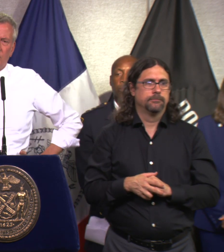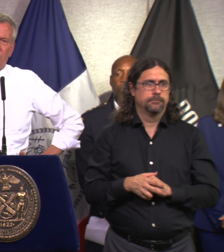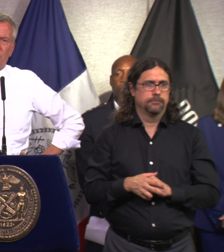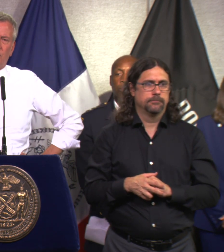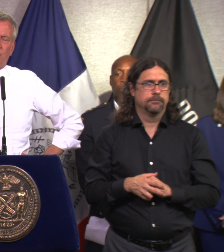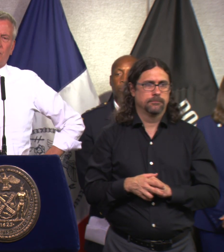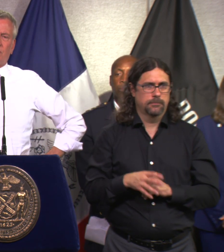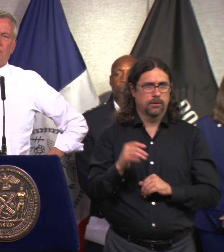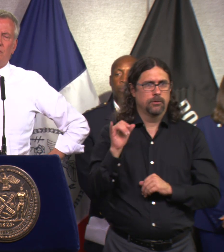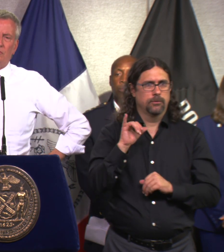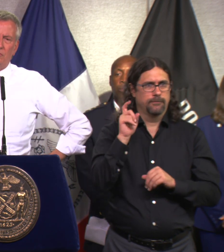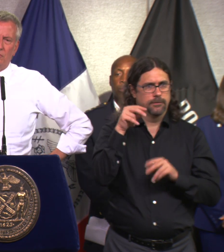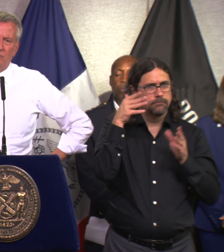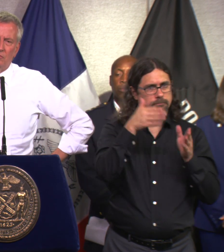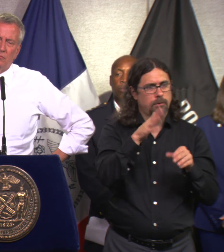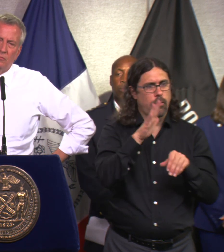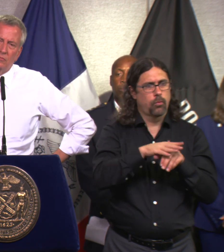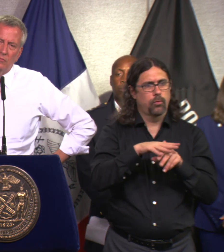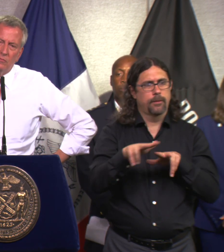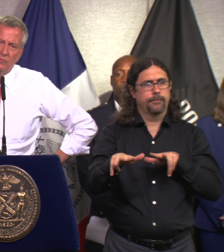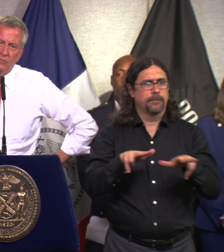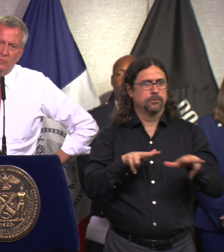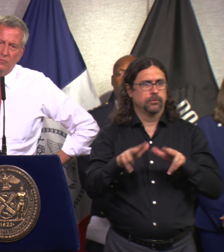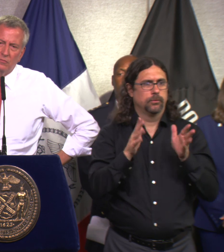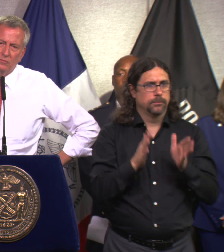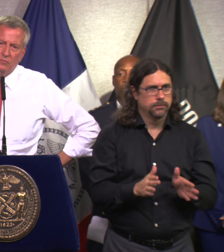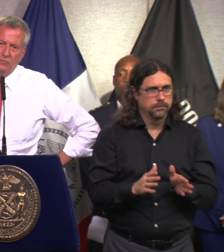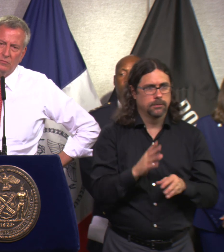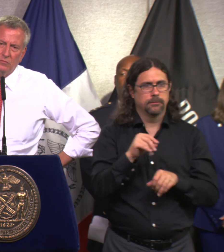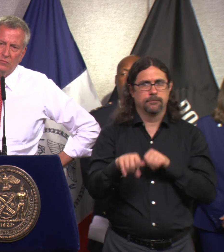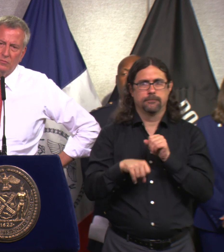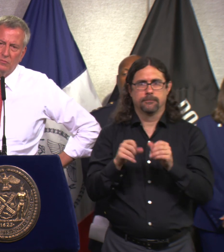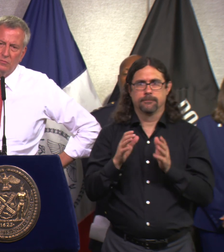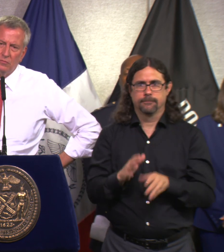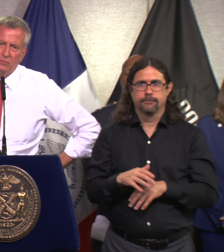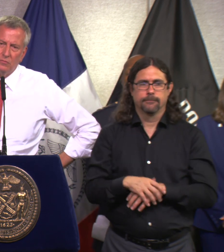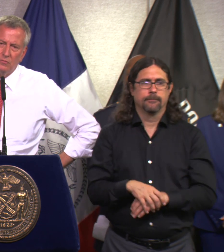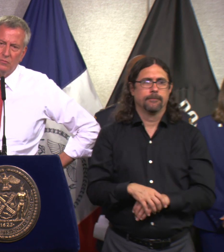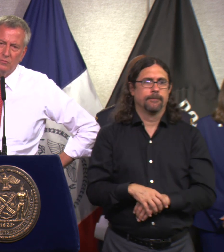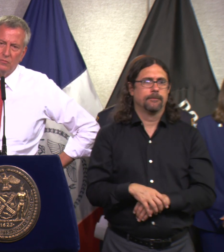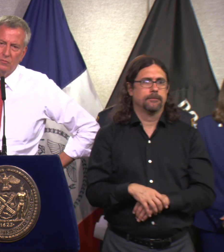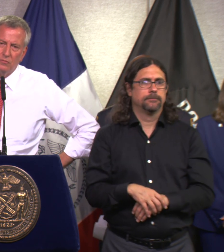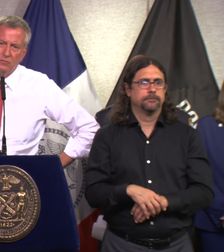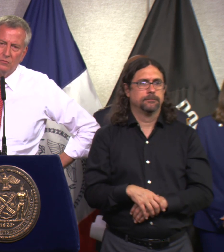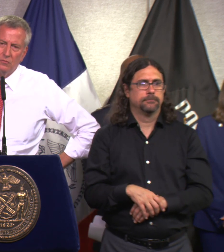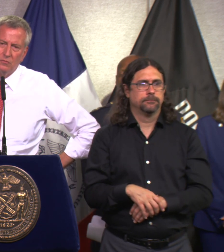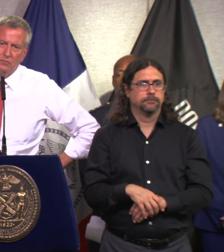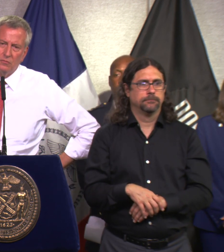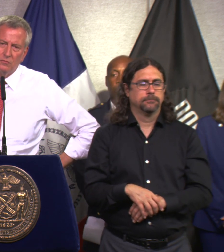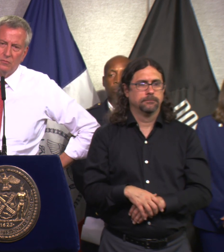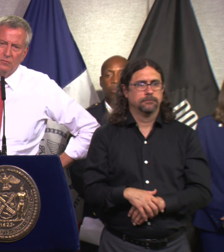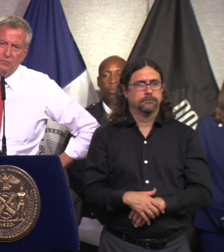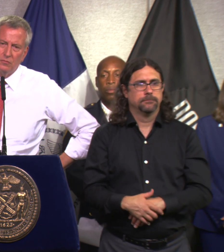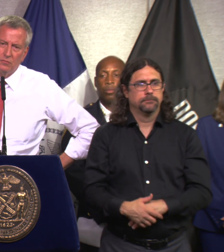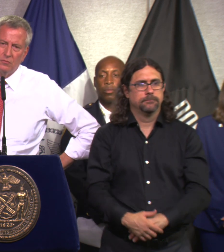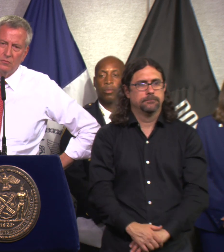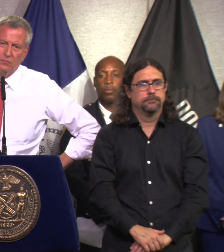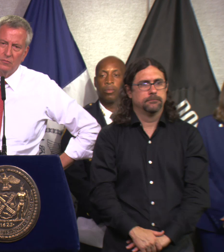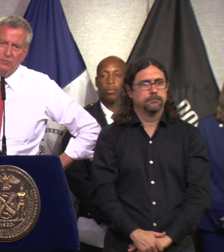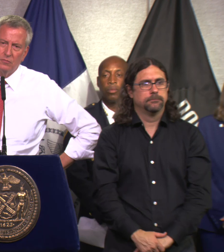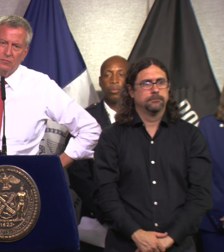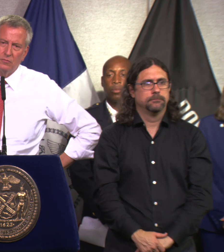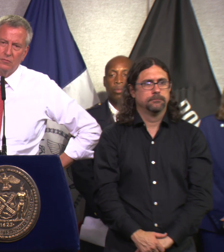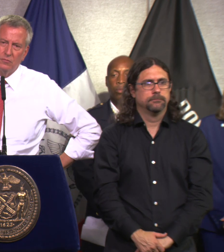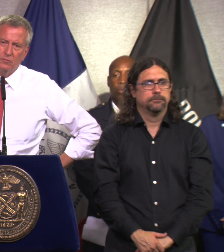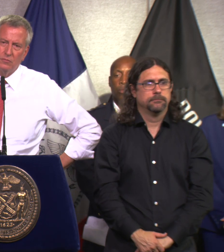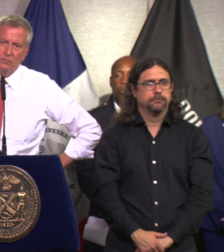bike issue that a lot of the concerns that people had when this first was starting to be rolled out did not sort of come to fruition. Given that a lot of